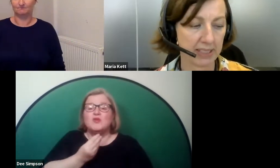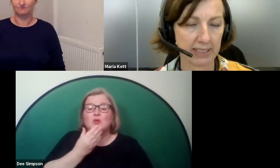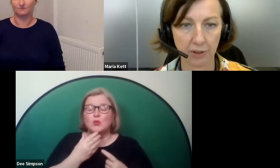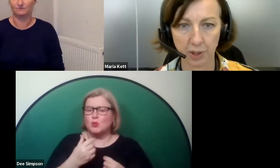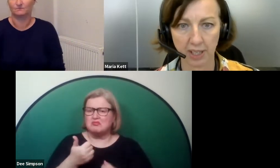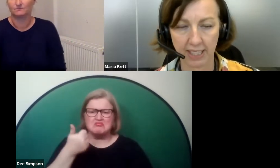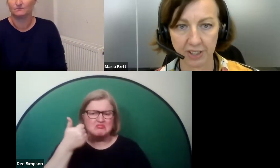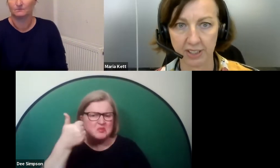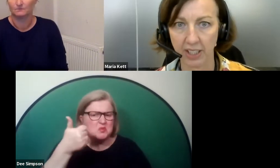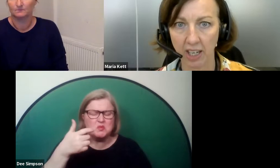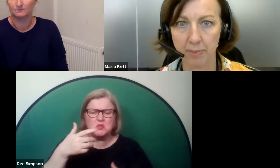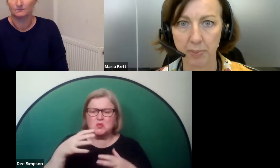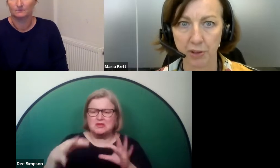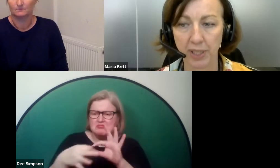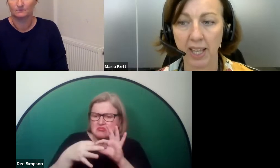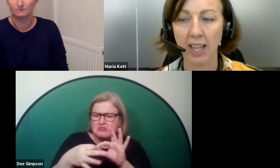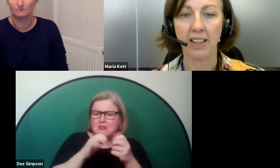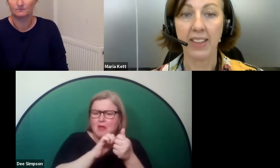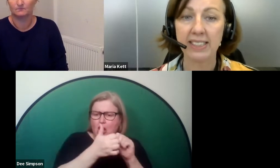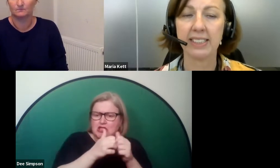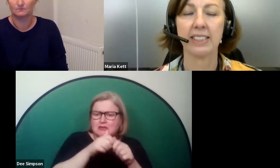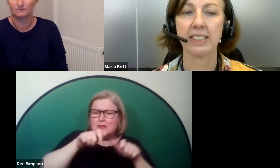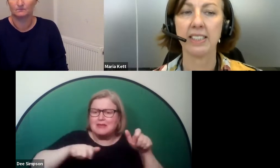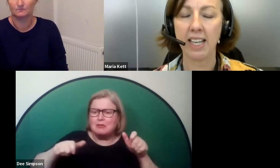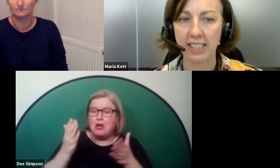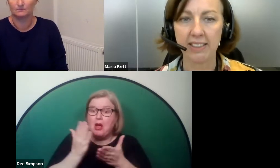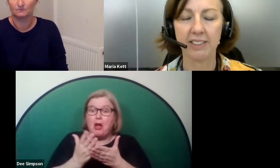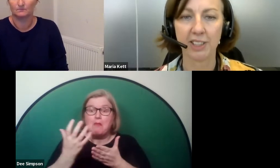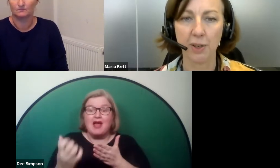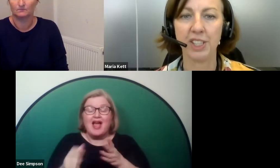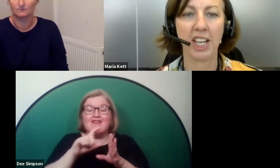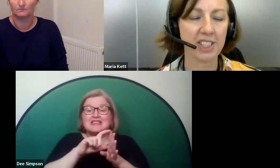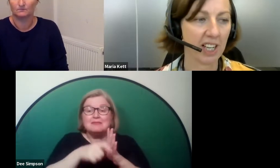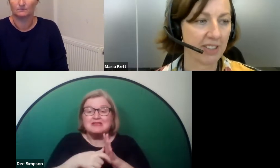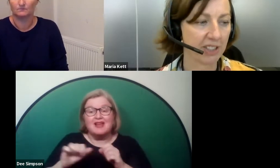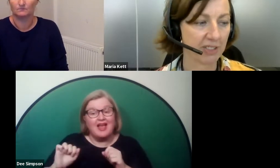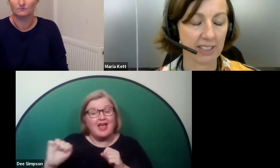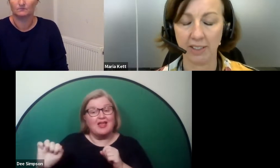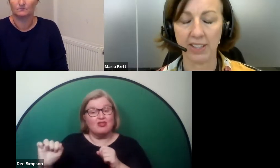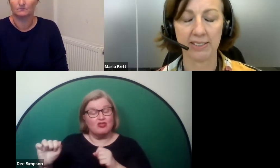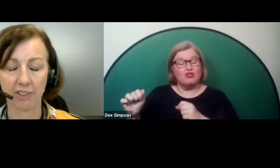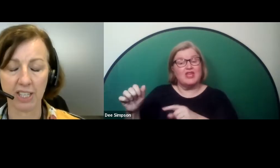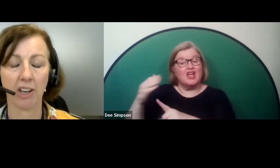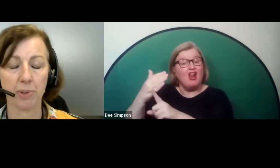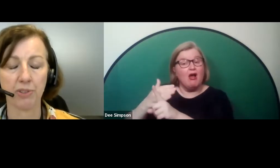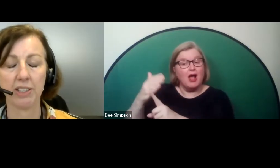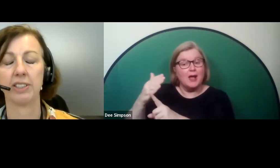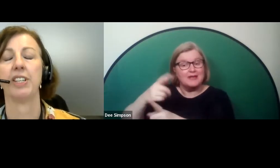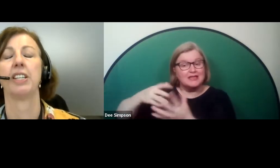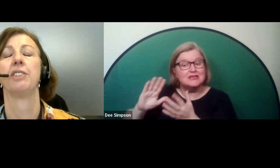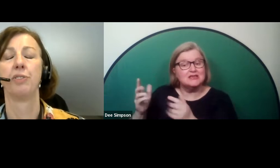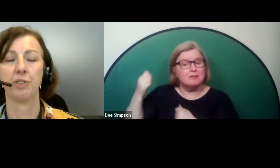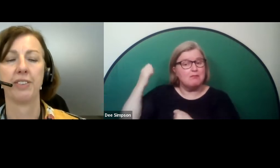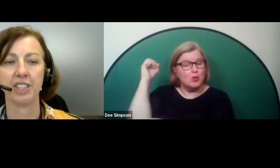with disabilities and their organisations and the climate movement. That is slightly and slowly changing. I read just recently, there's the Global Green